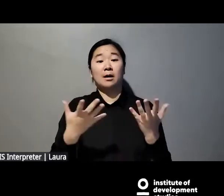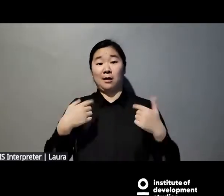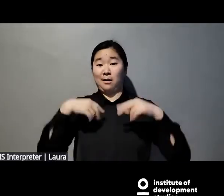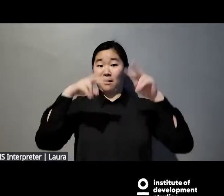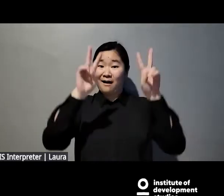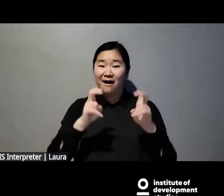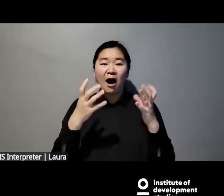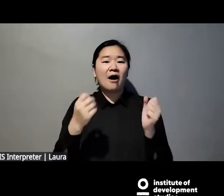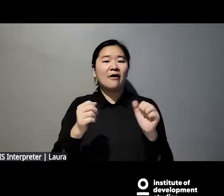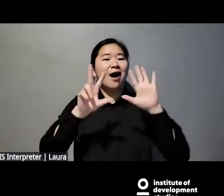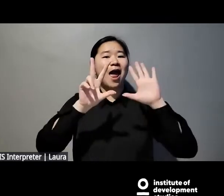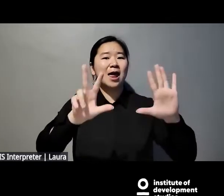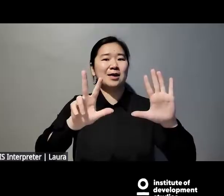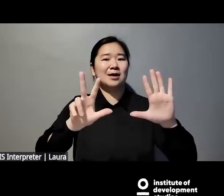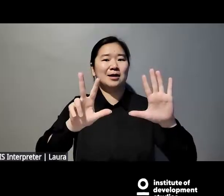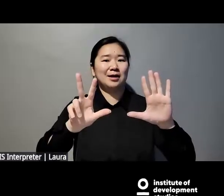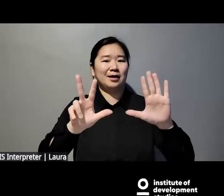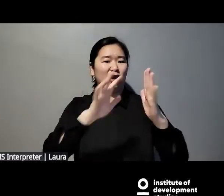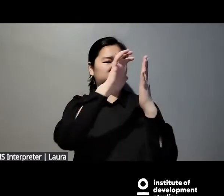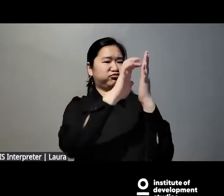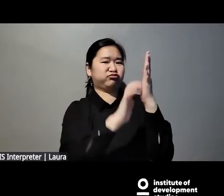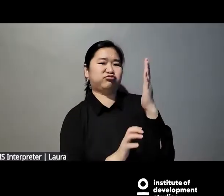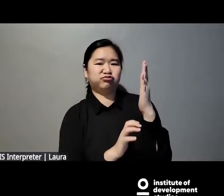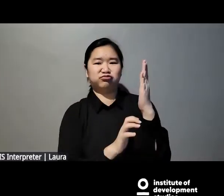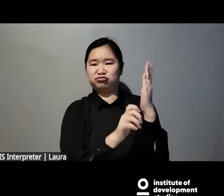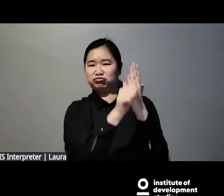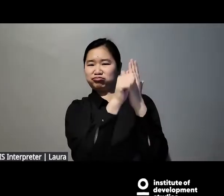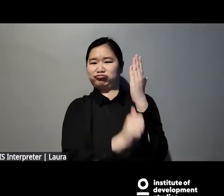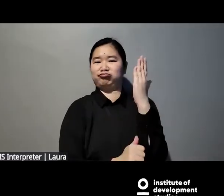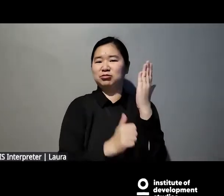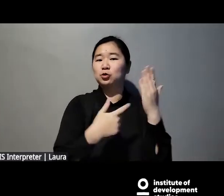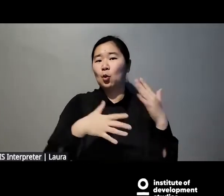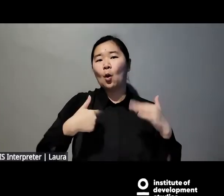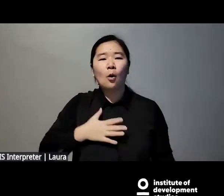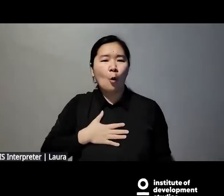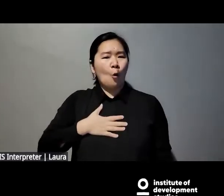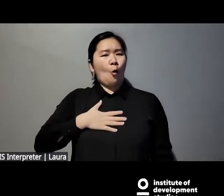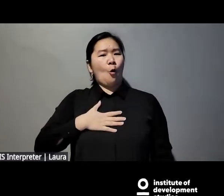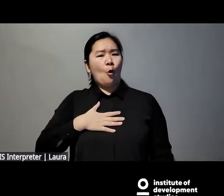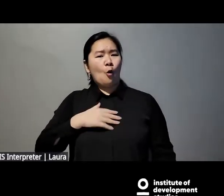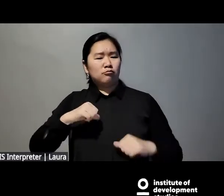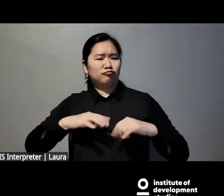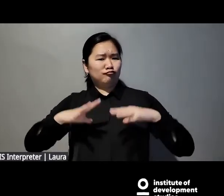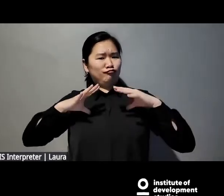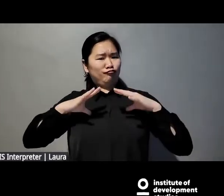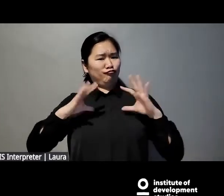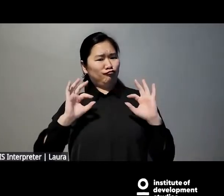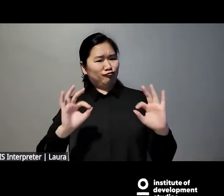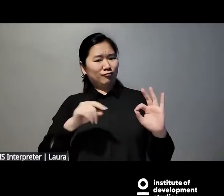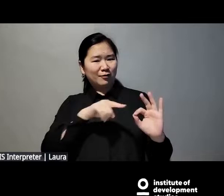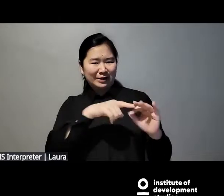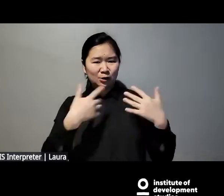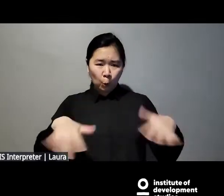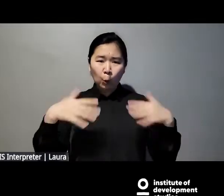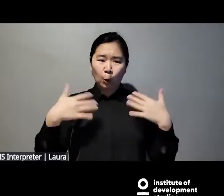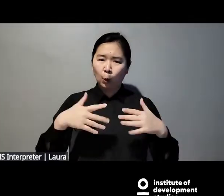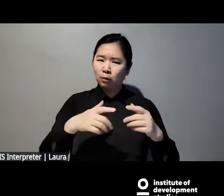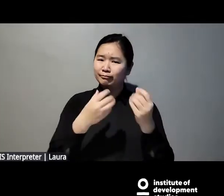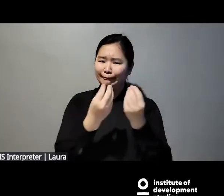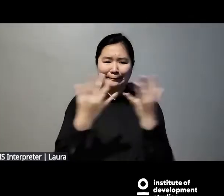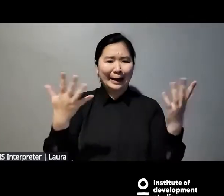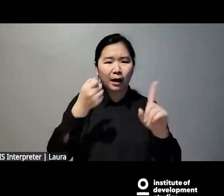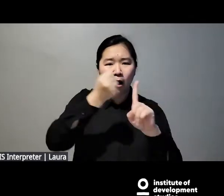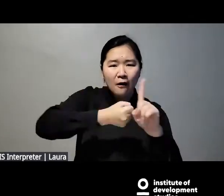element. So the research element is known as the Programme for Evidence to Inform Disability